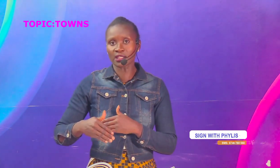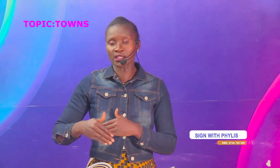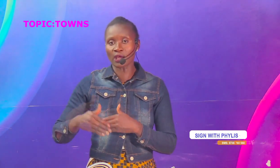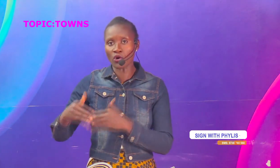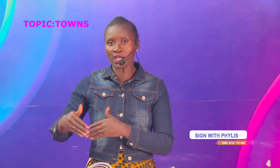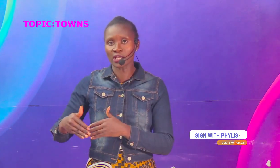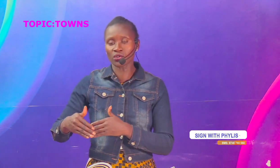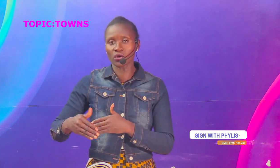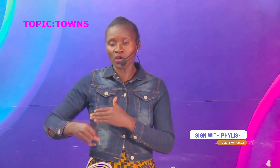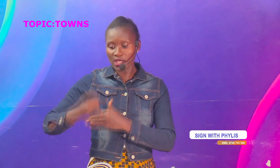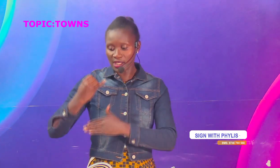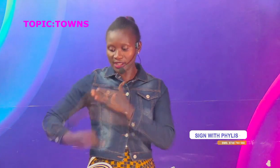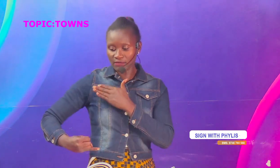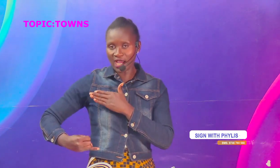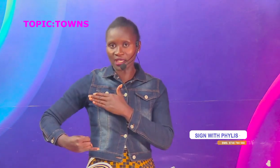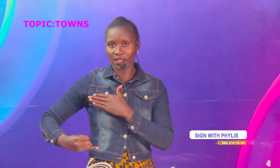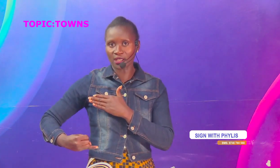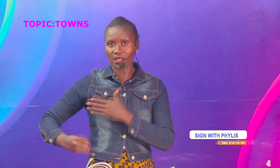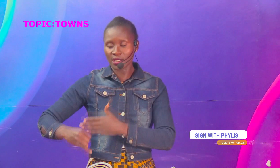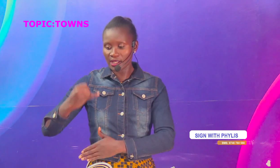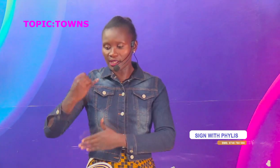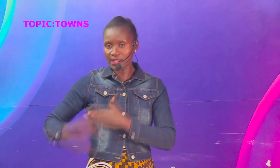border. So, Hispania. Hispania.